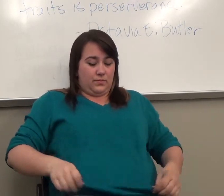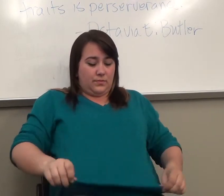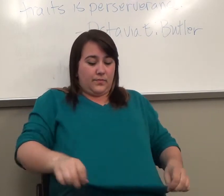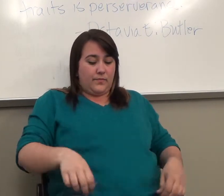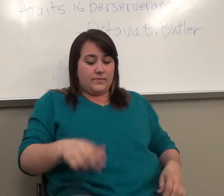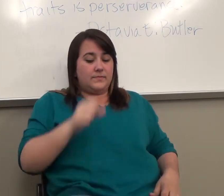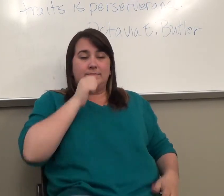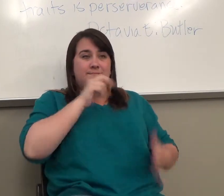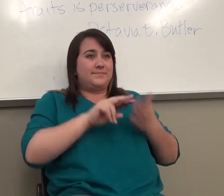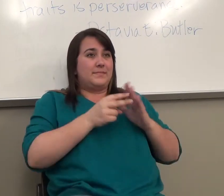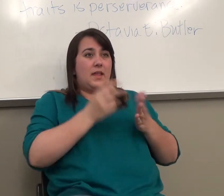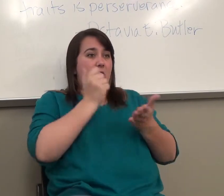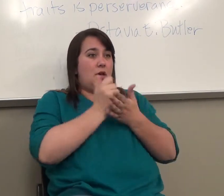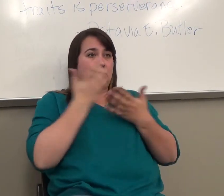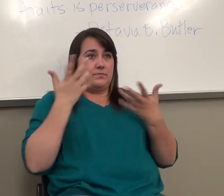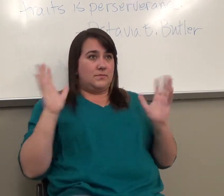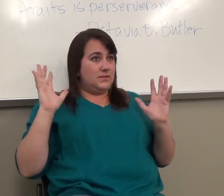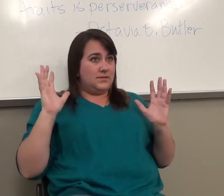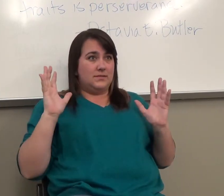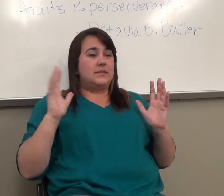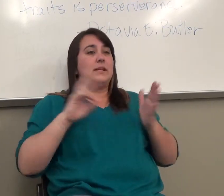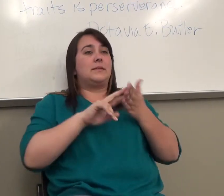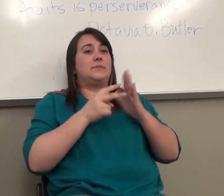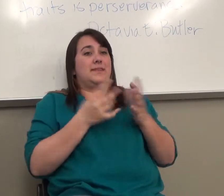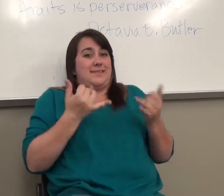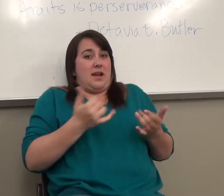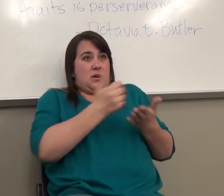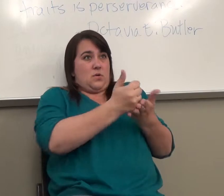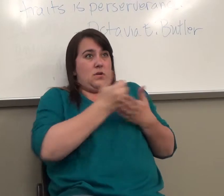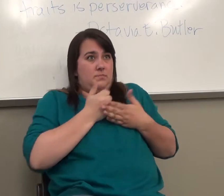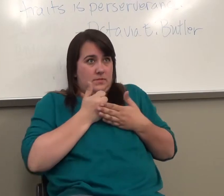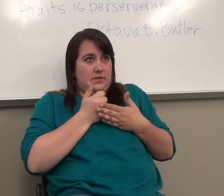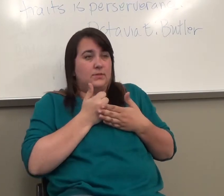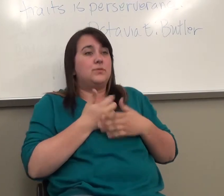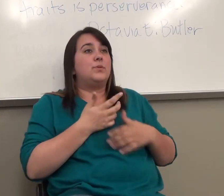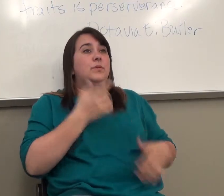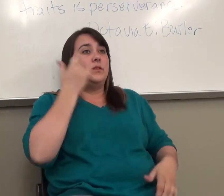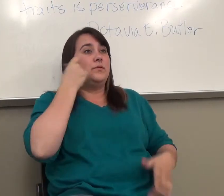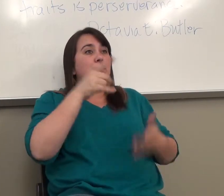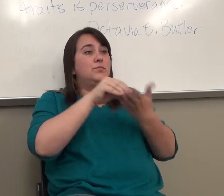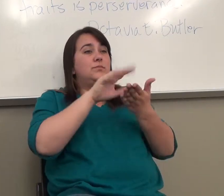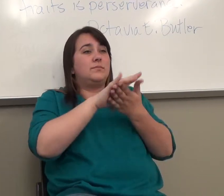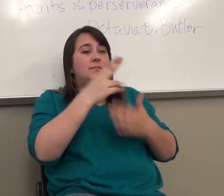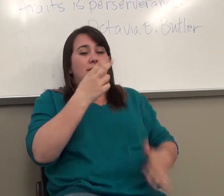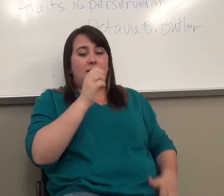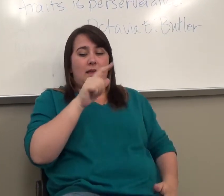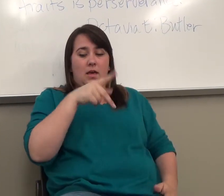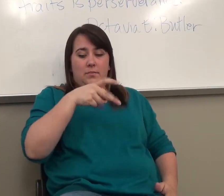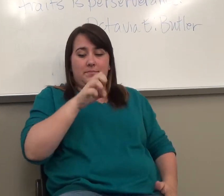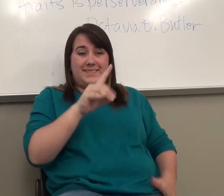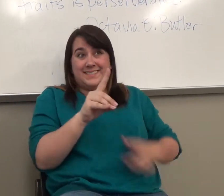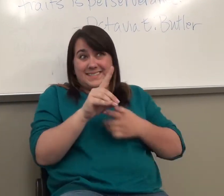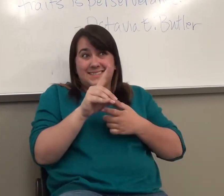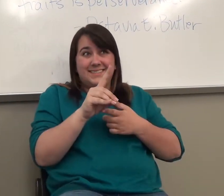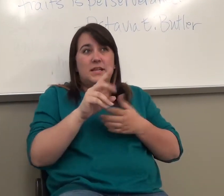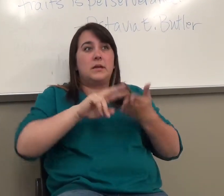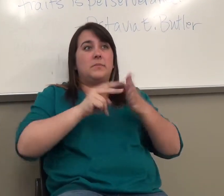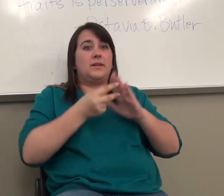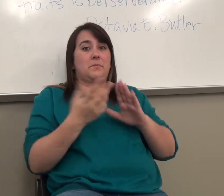in the past, they're doing it now. So by changing the tense from present to